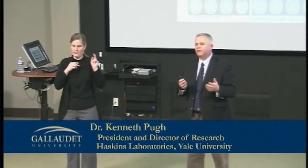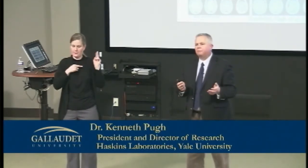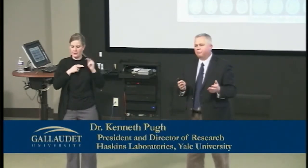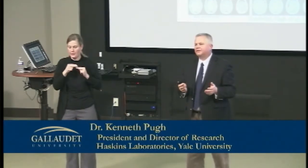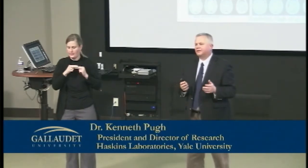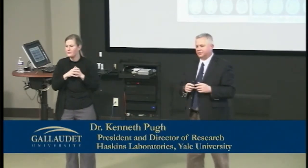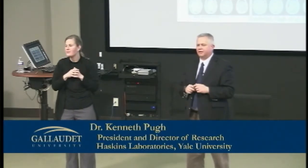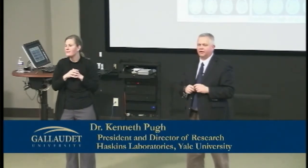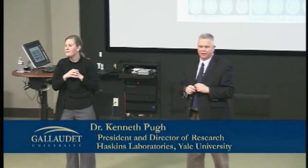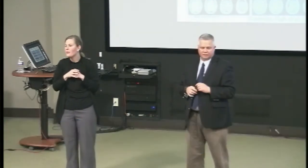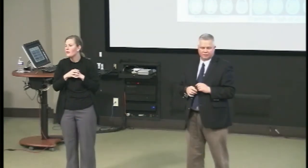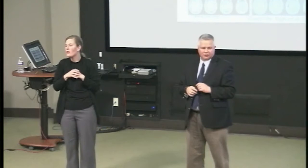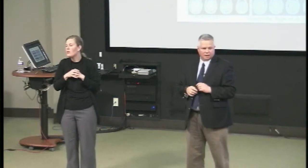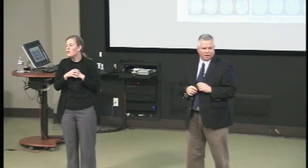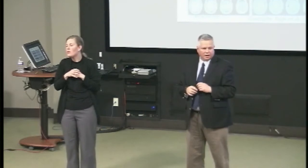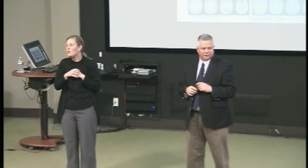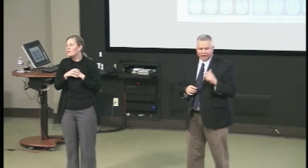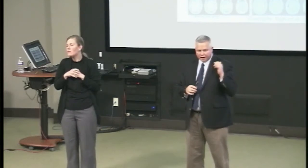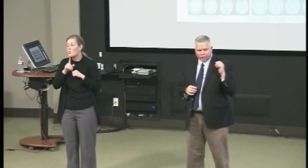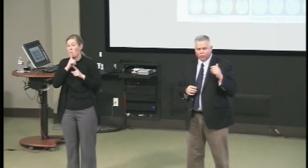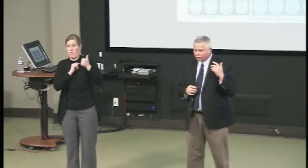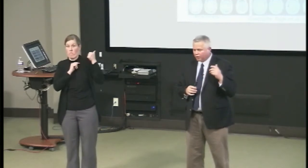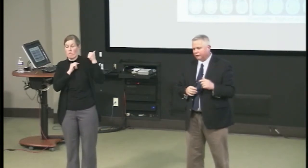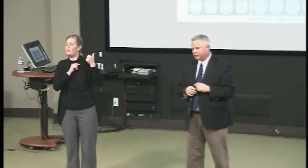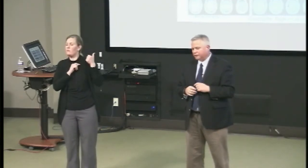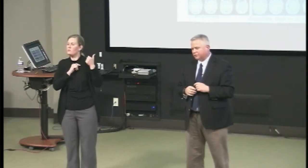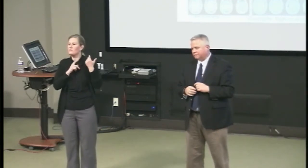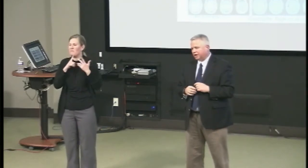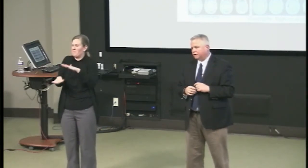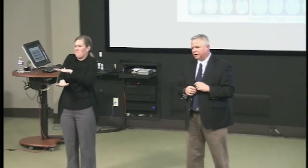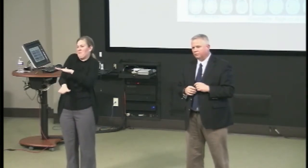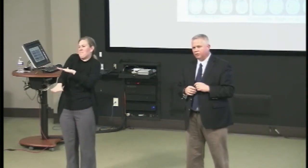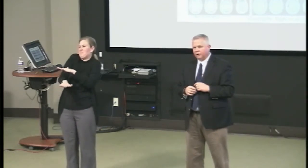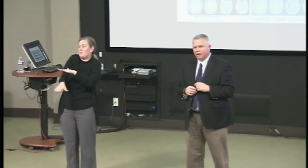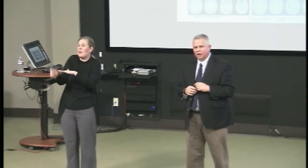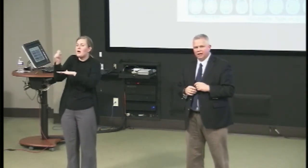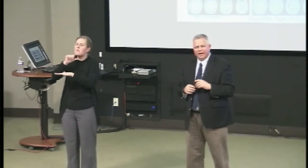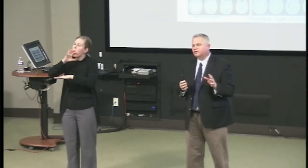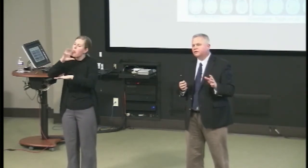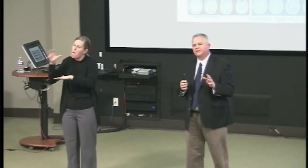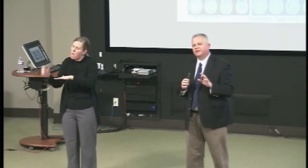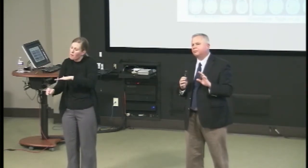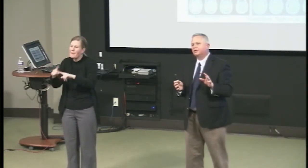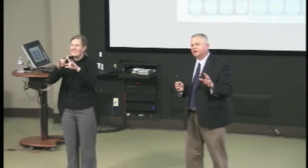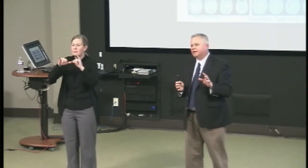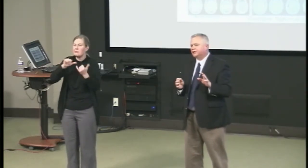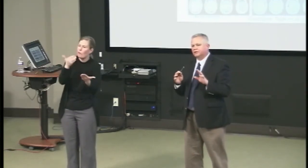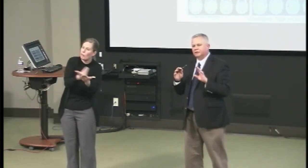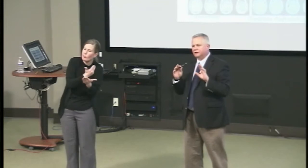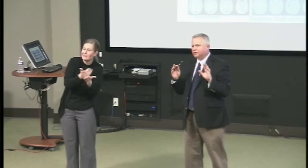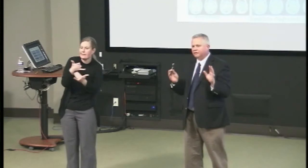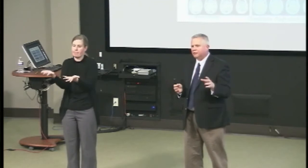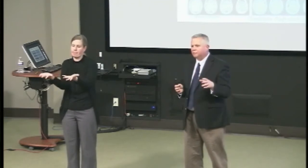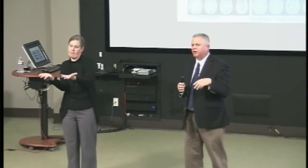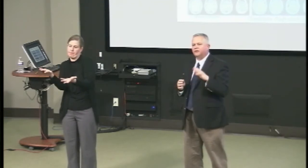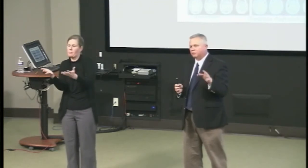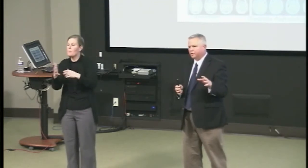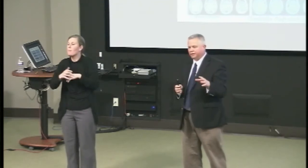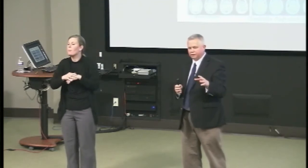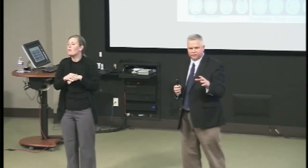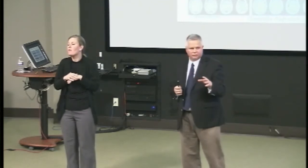a very basic study. It's not an old one, although it's not new anymore, that looked at typically